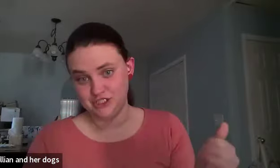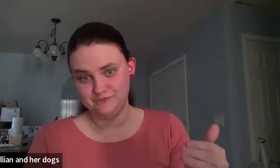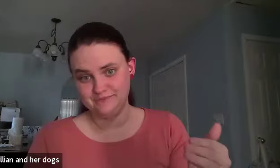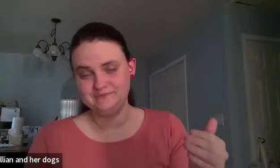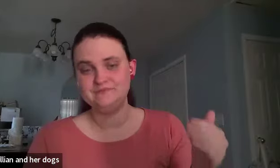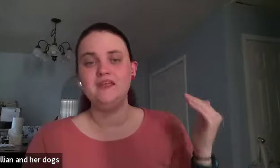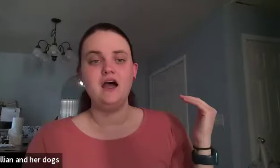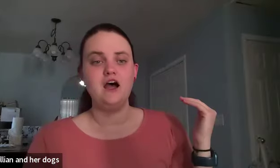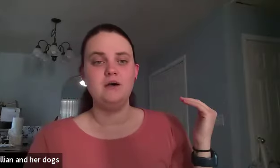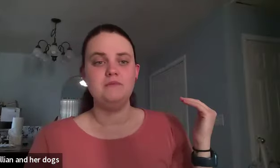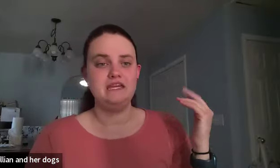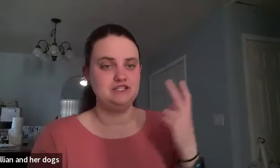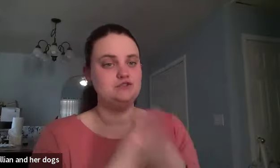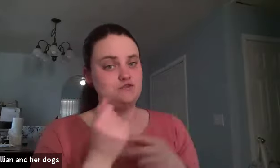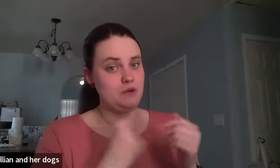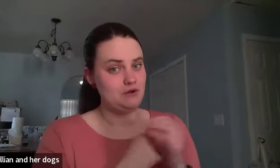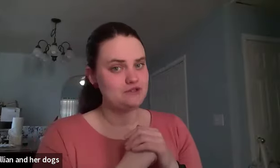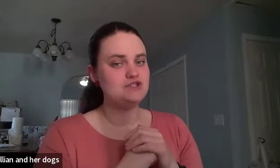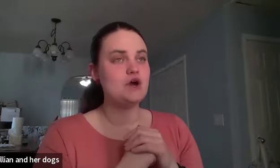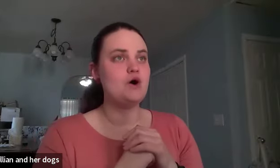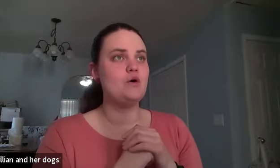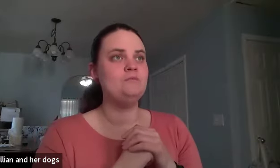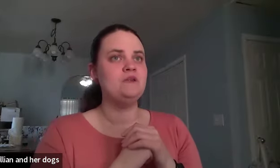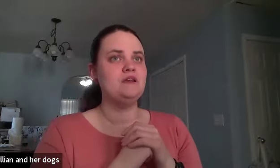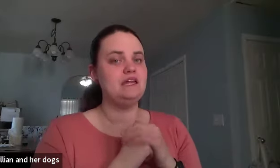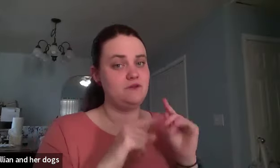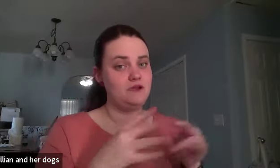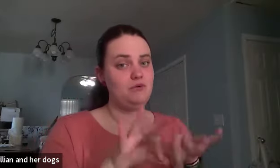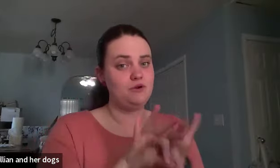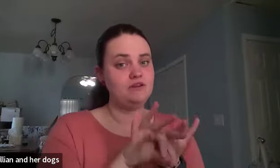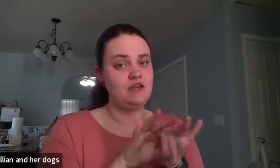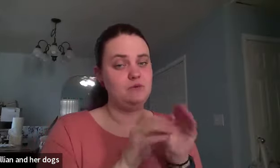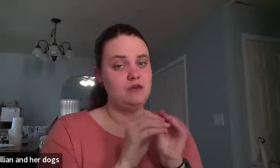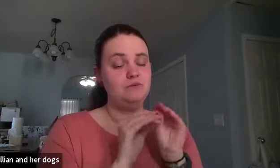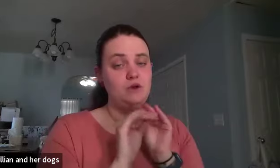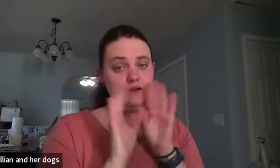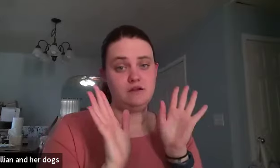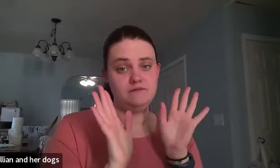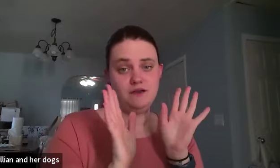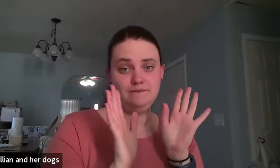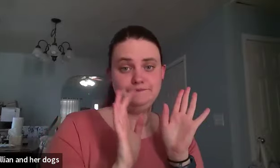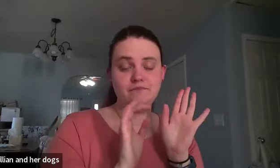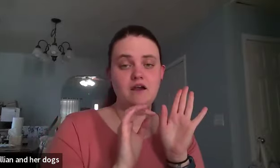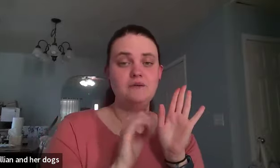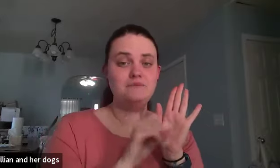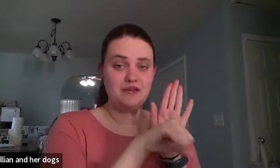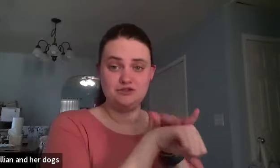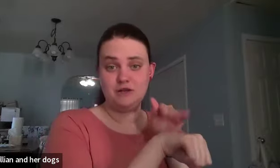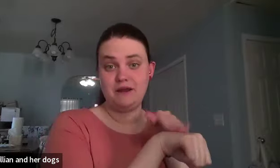fish. It is used for both. So it is very important that you may want to clarify that you're talking